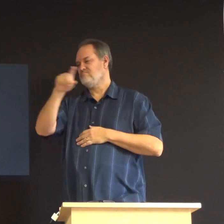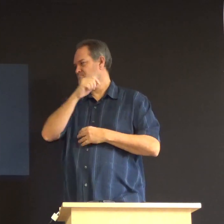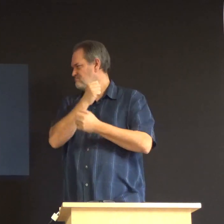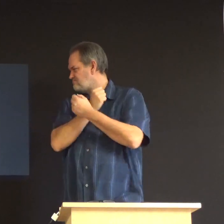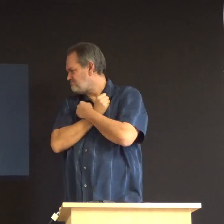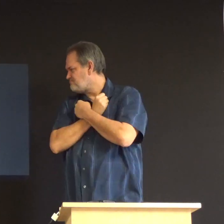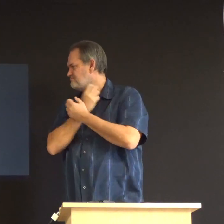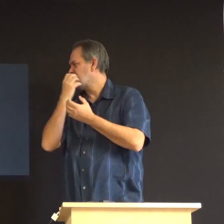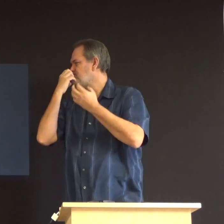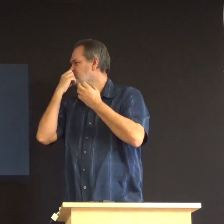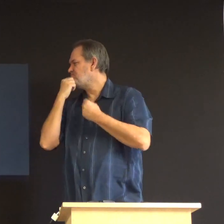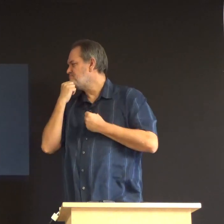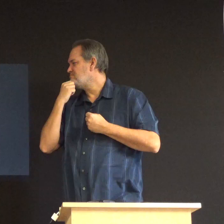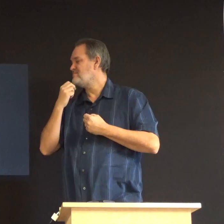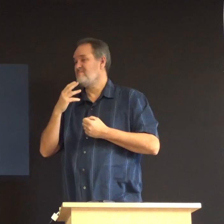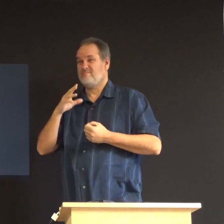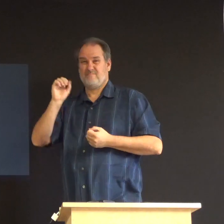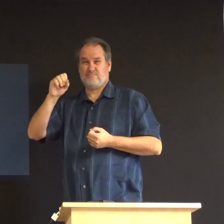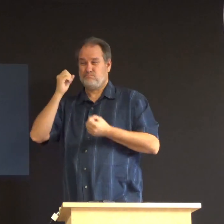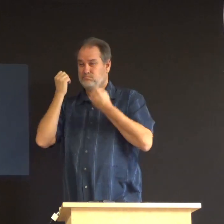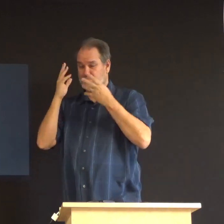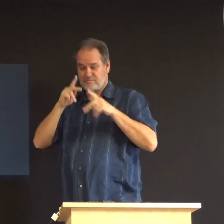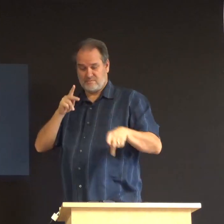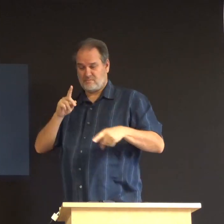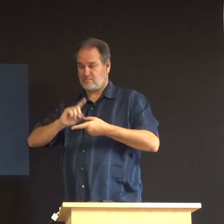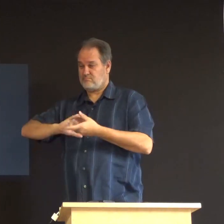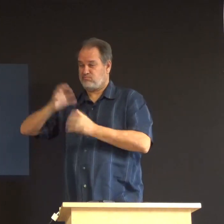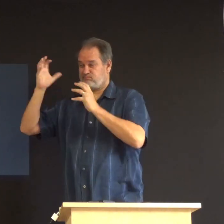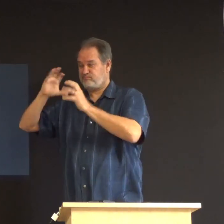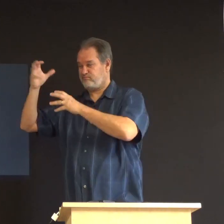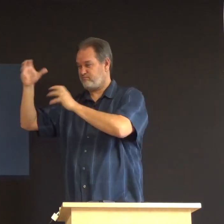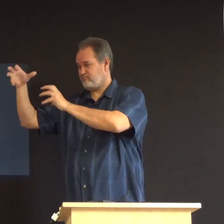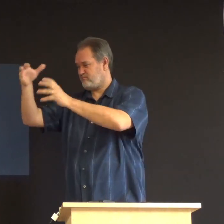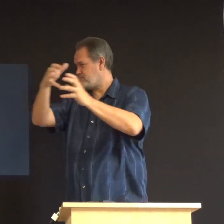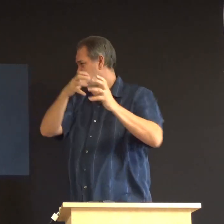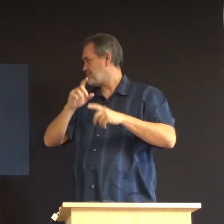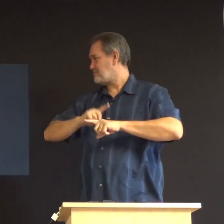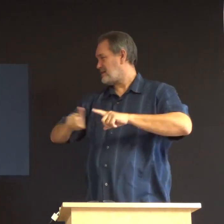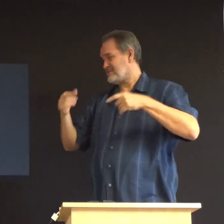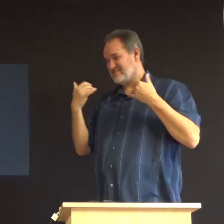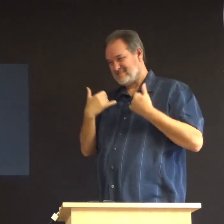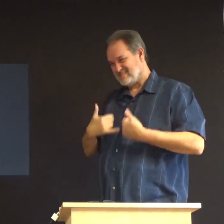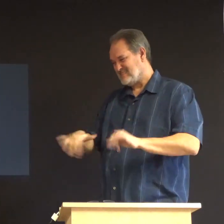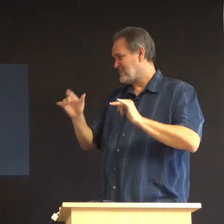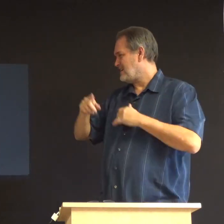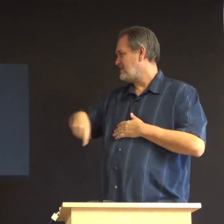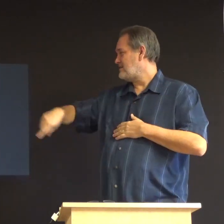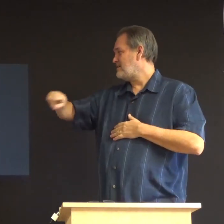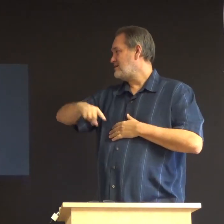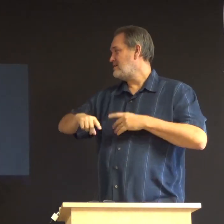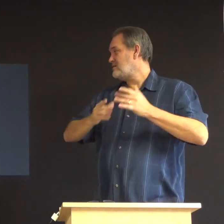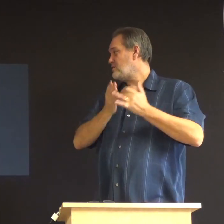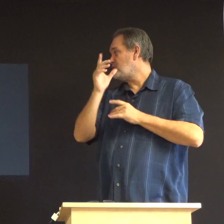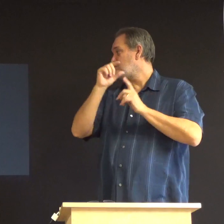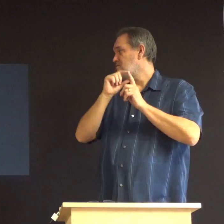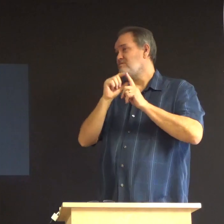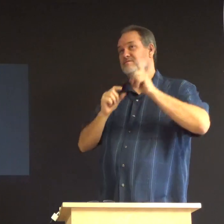loved. And message, people with baggage and issues, but throughout scripture, God